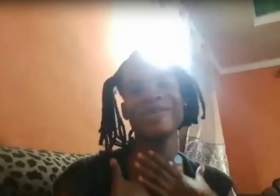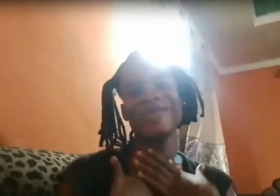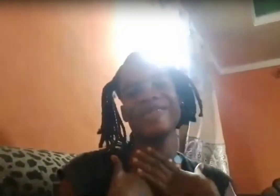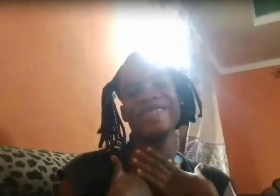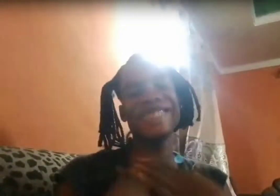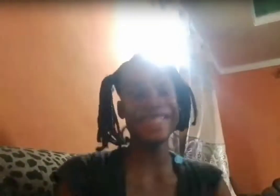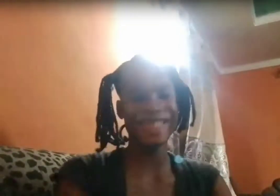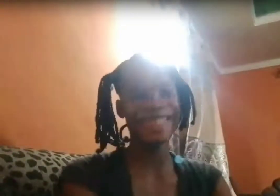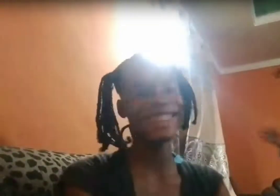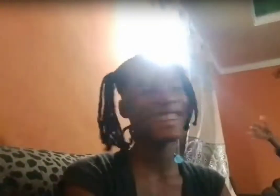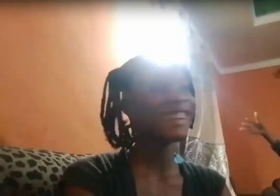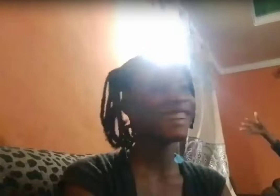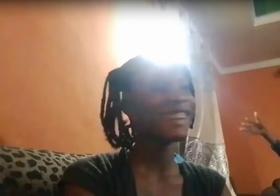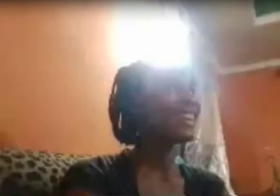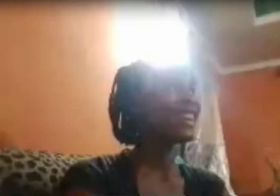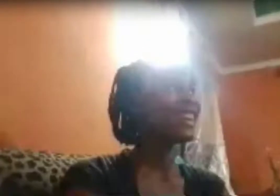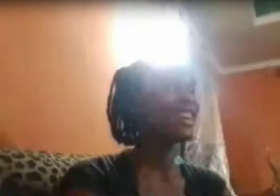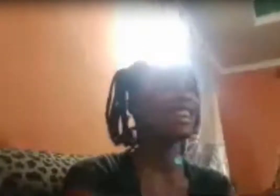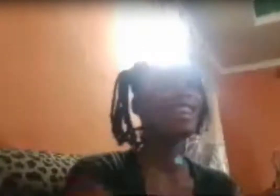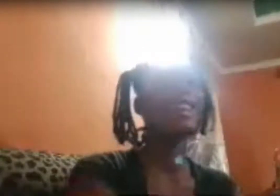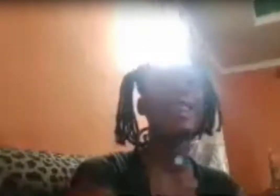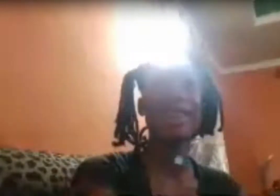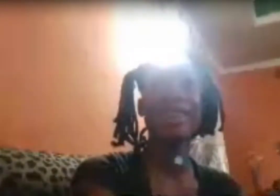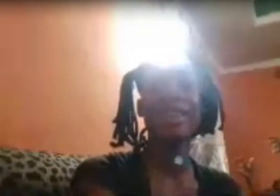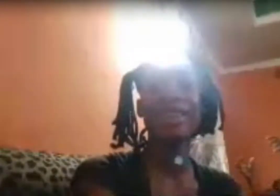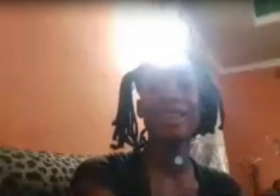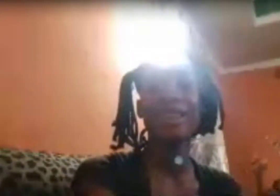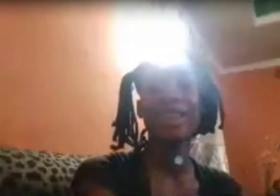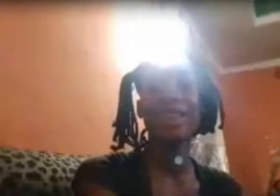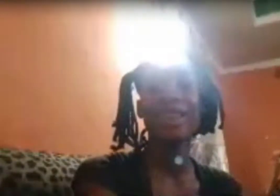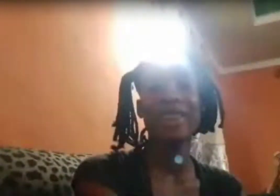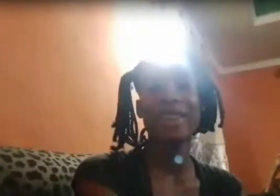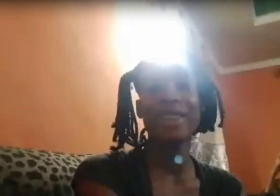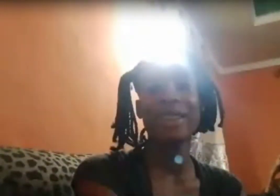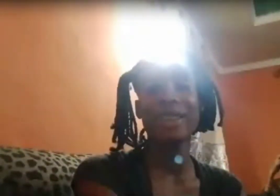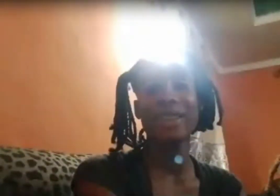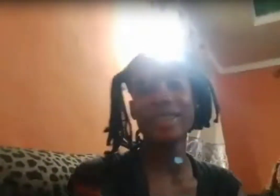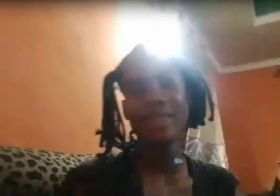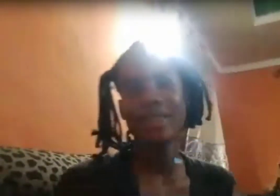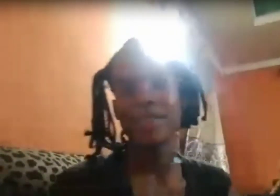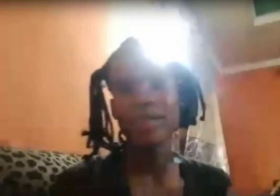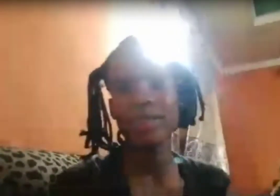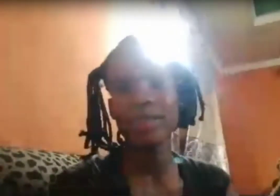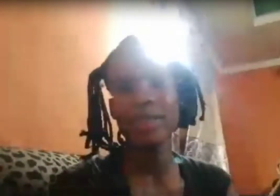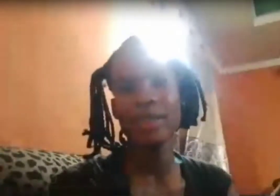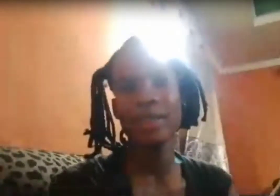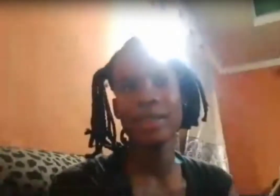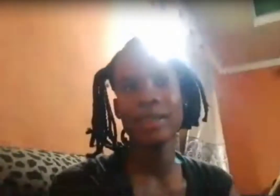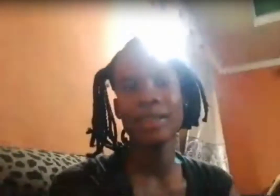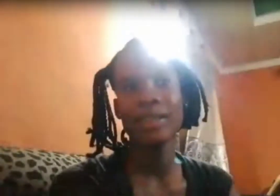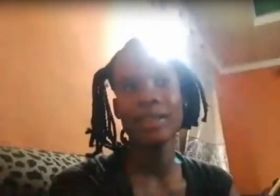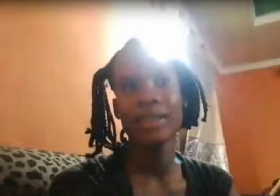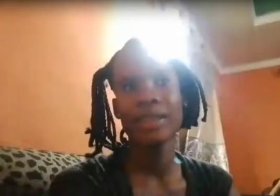4, please don't close the 4 fingers together. That would be letter B. That will be letter B. Spread the fingers apart.